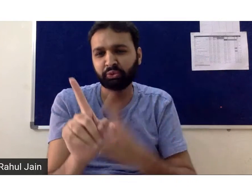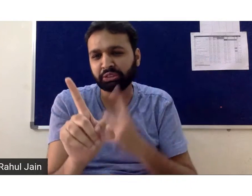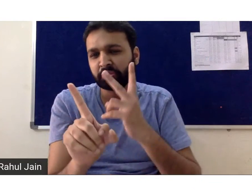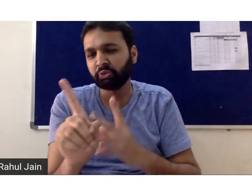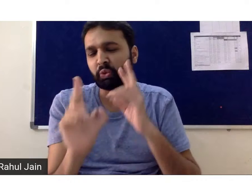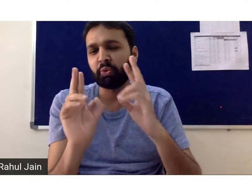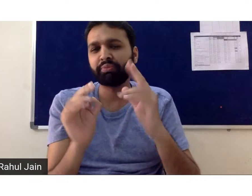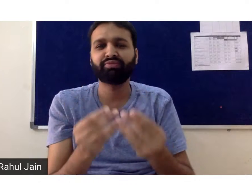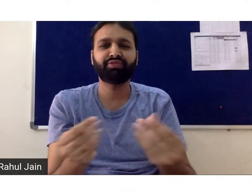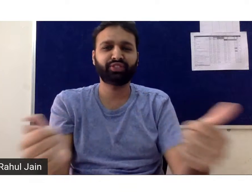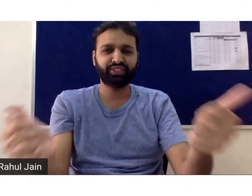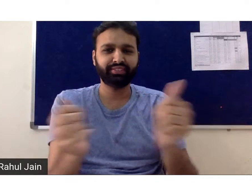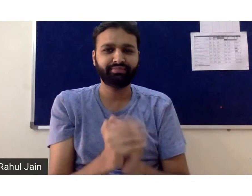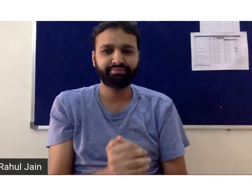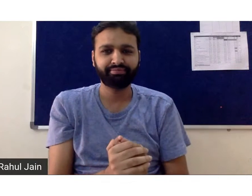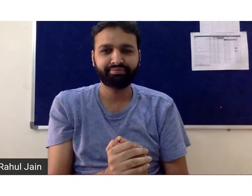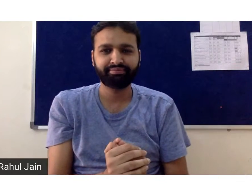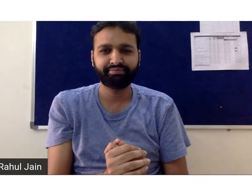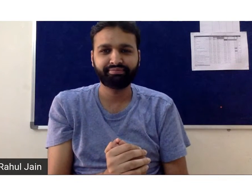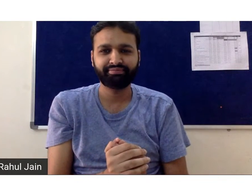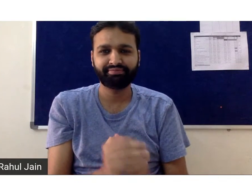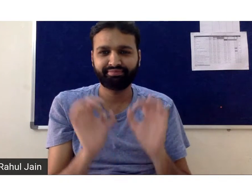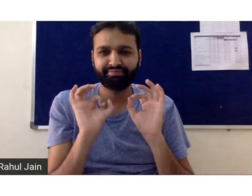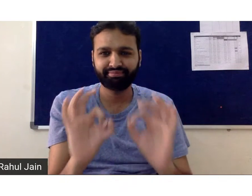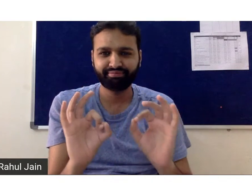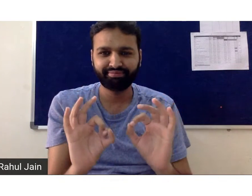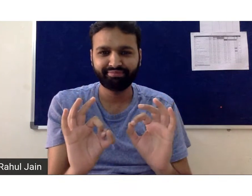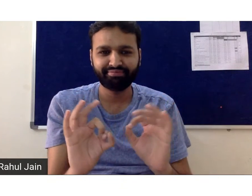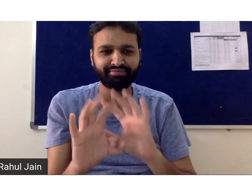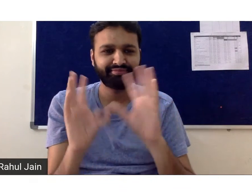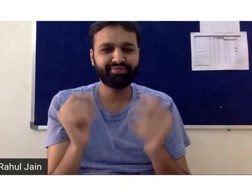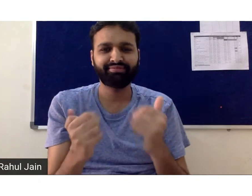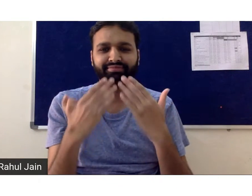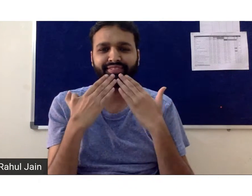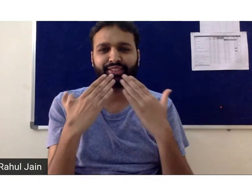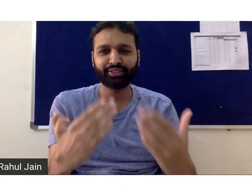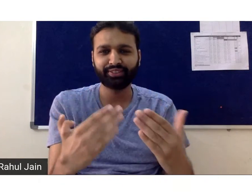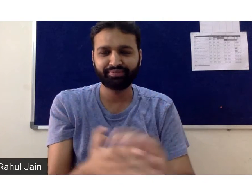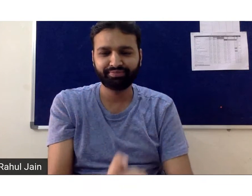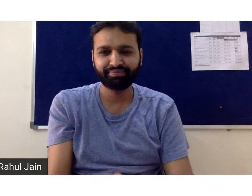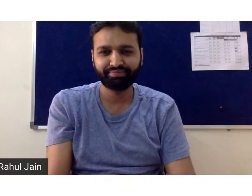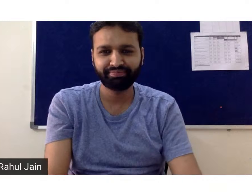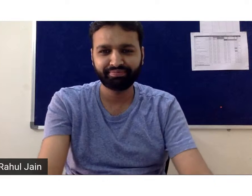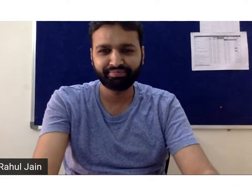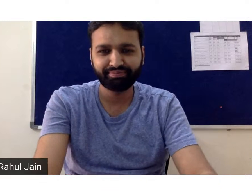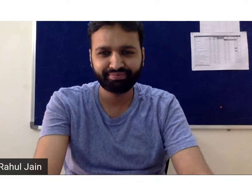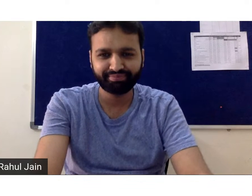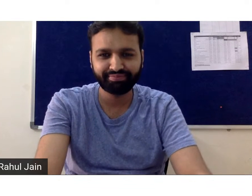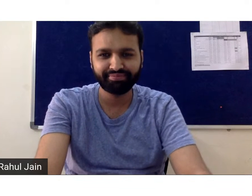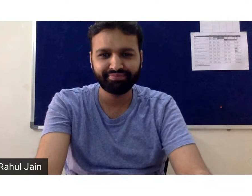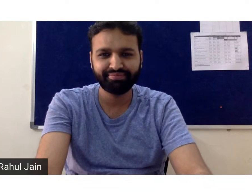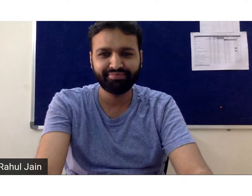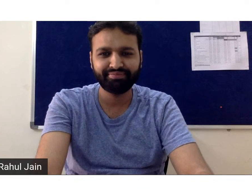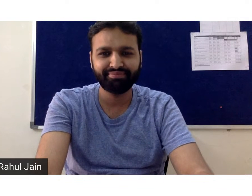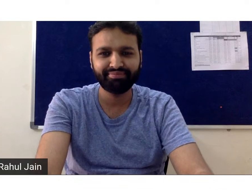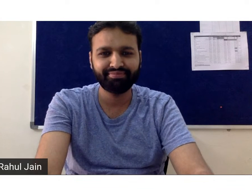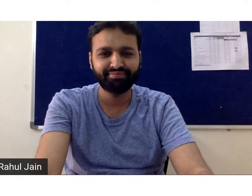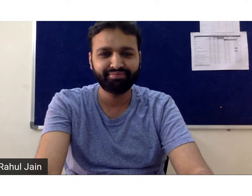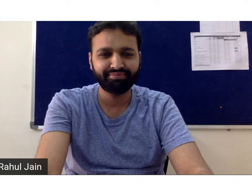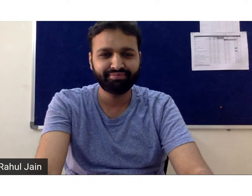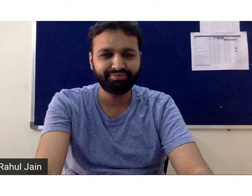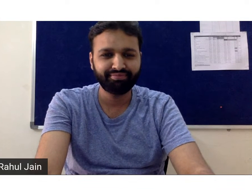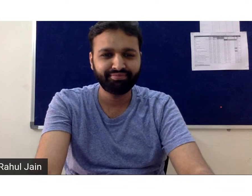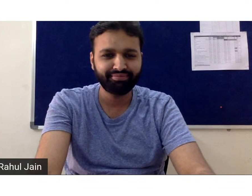So you hopefully in the future, 1 or 2 years, we'll have more accessible information. So yeah, thank you very much